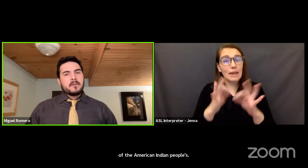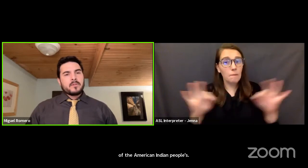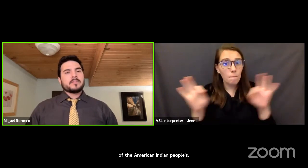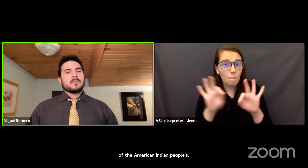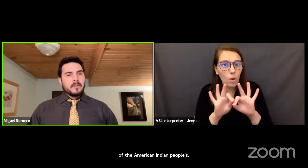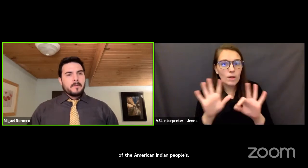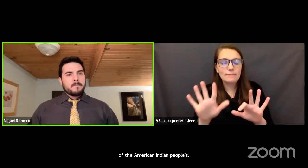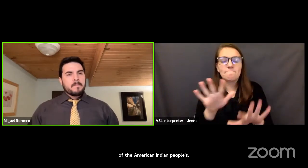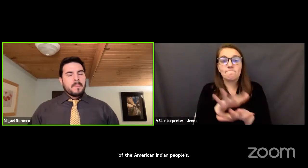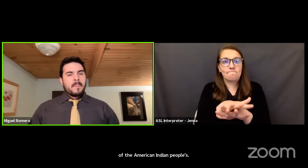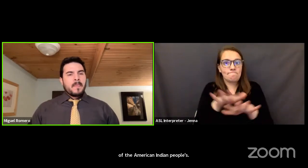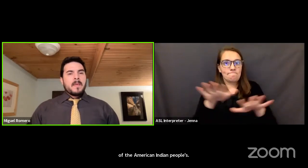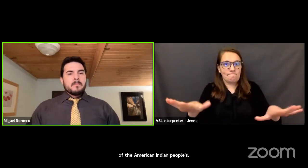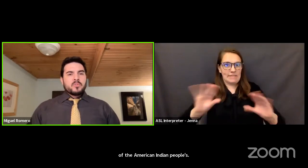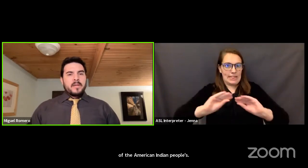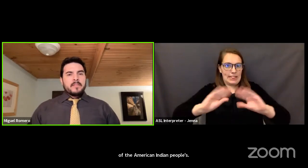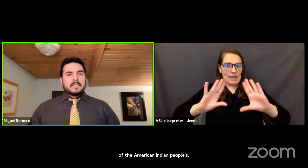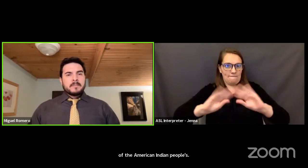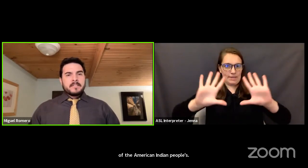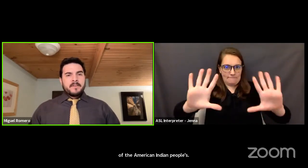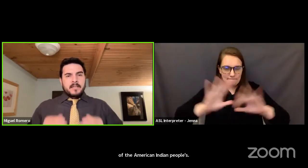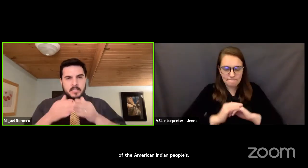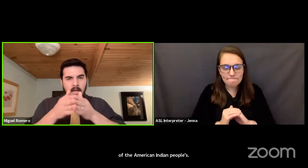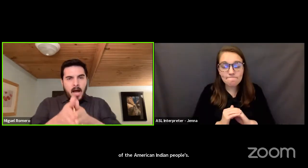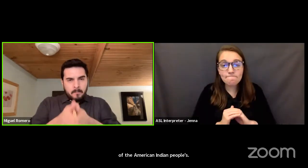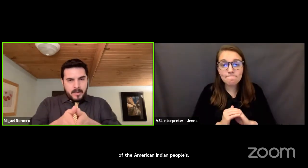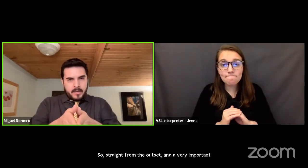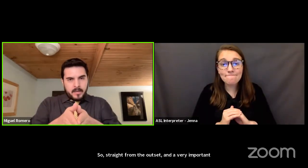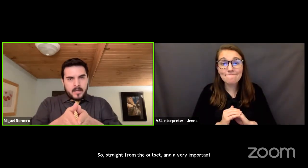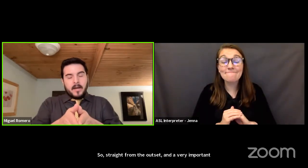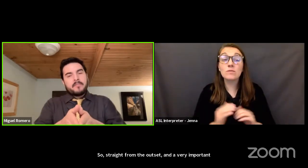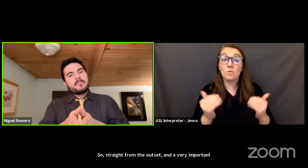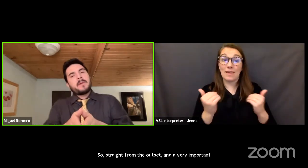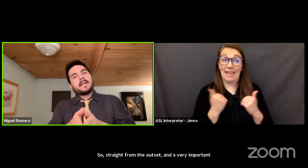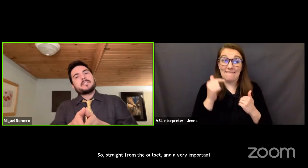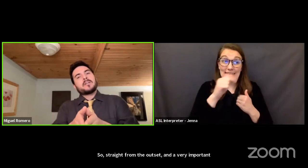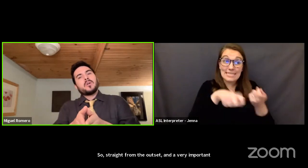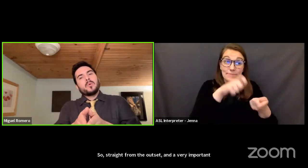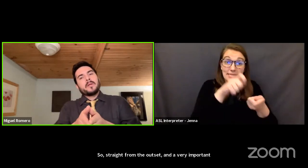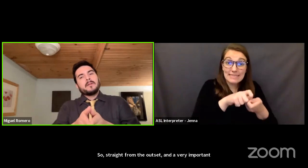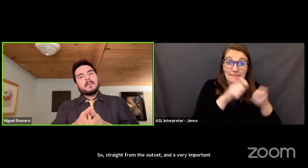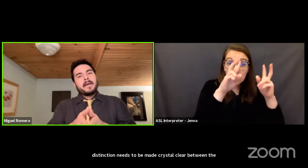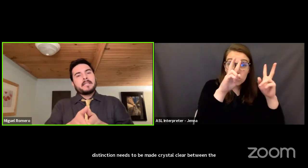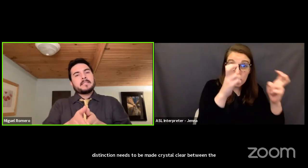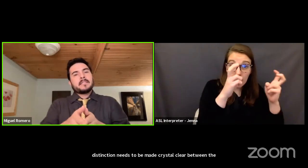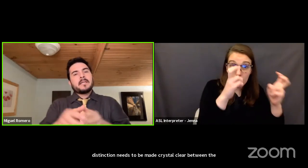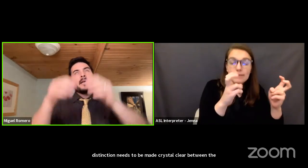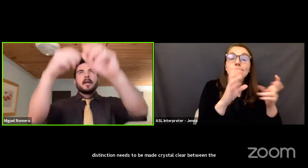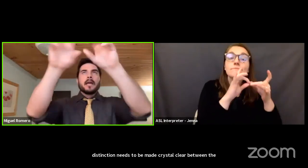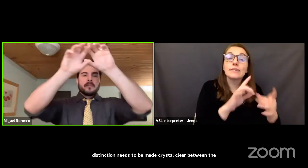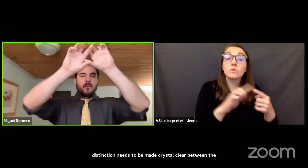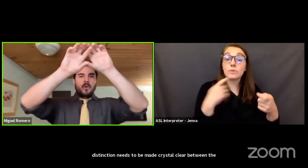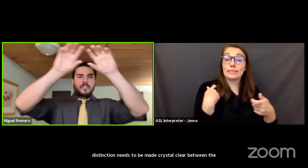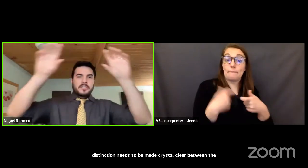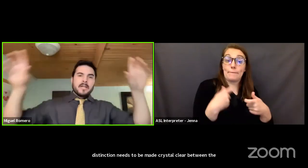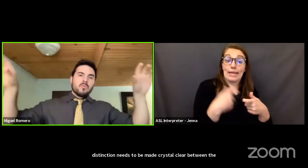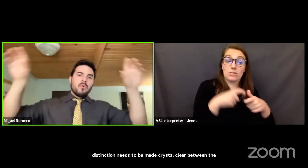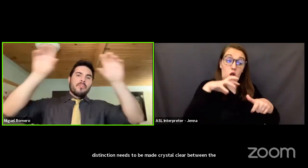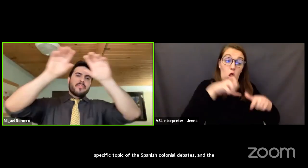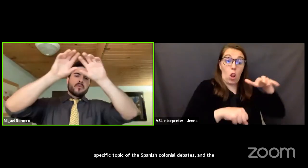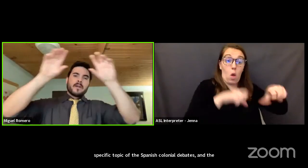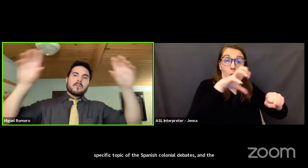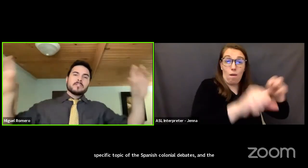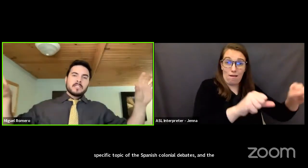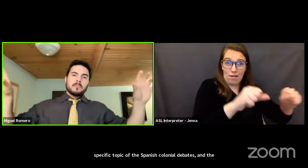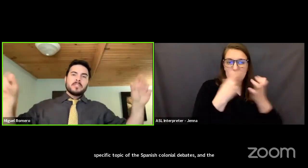to be made crystal clear between the specific topic of the Spanish colonial debates and the more